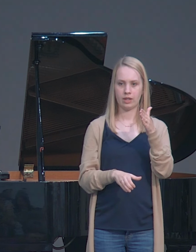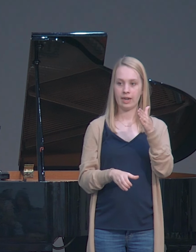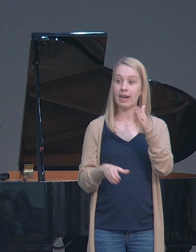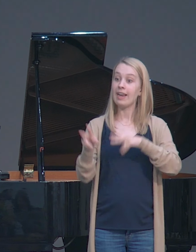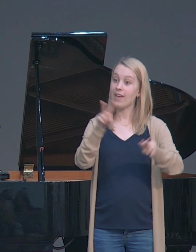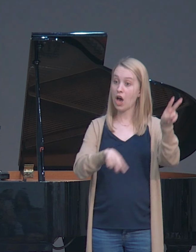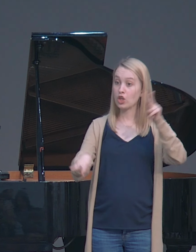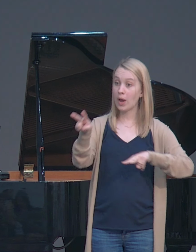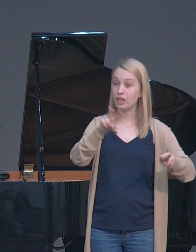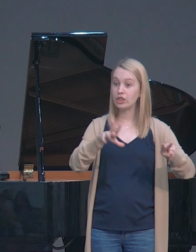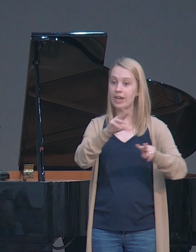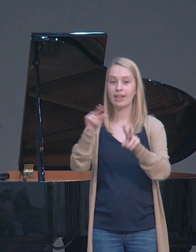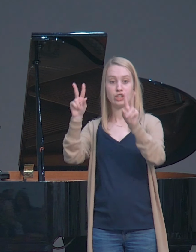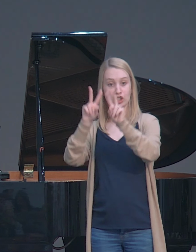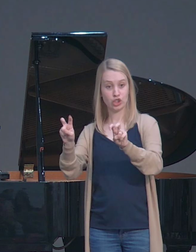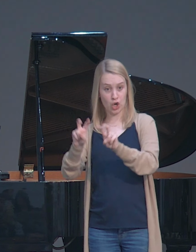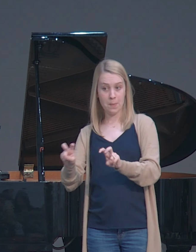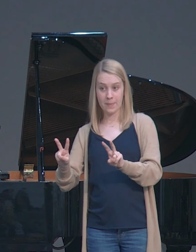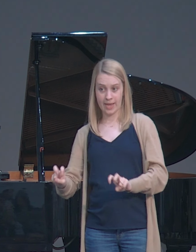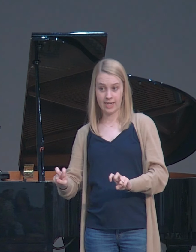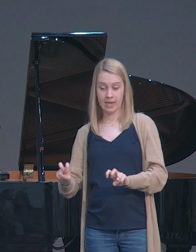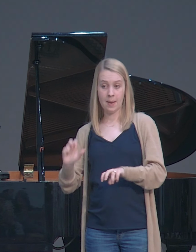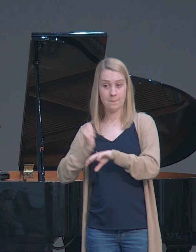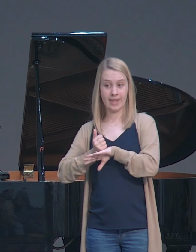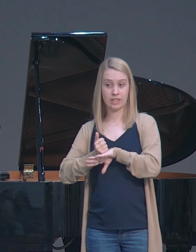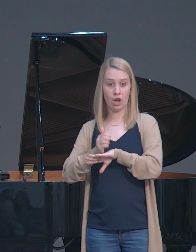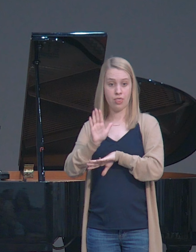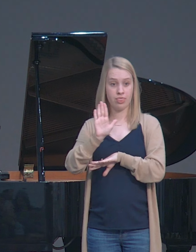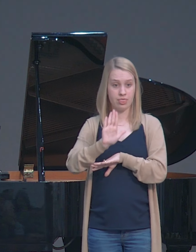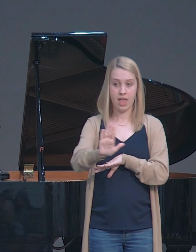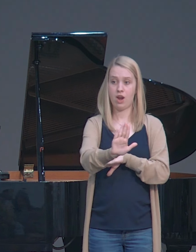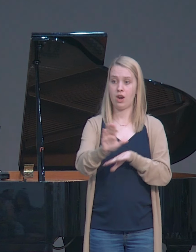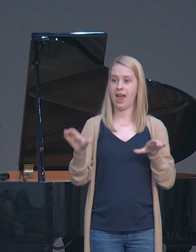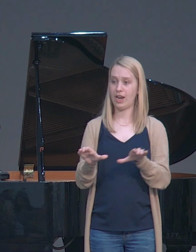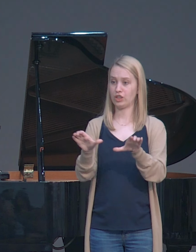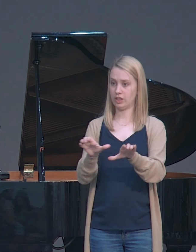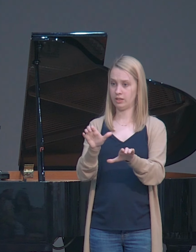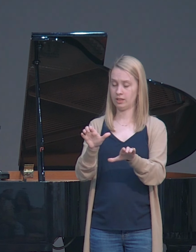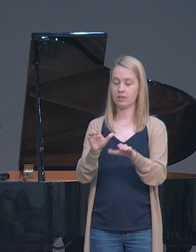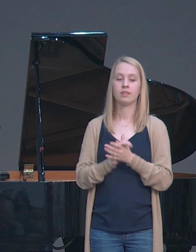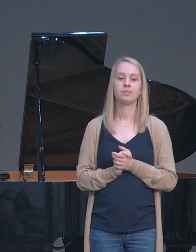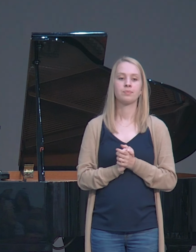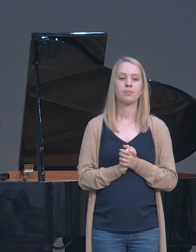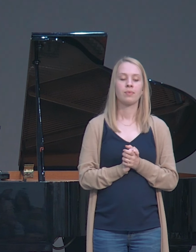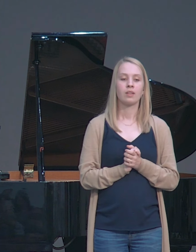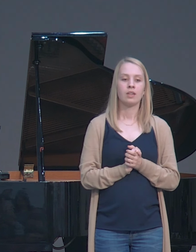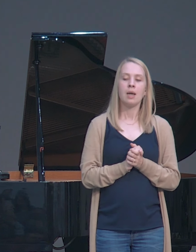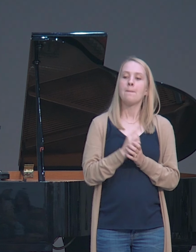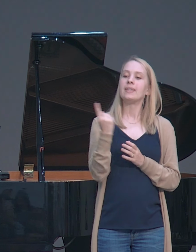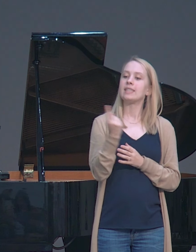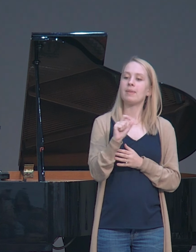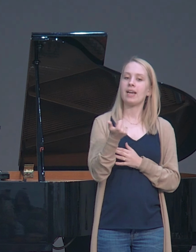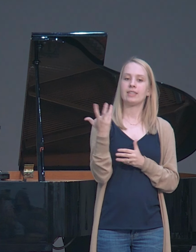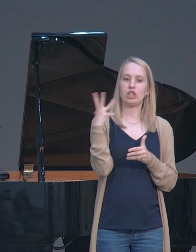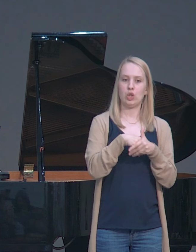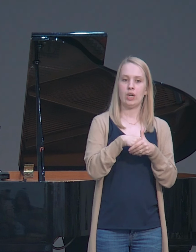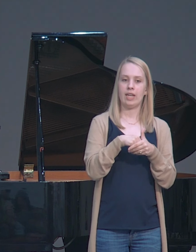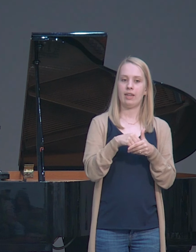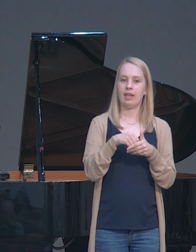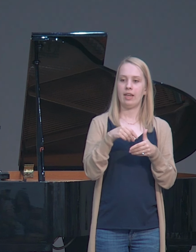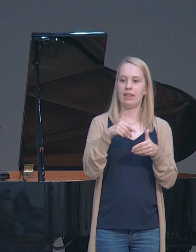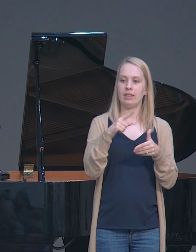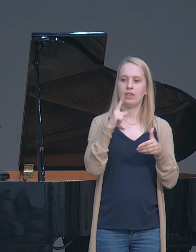Evaluation and discernment based on the fruits of others. But something else gives us a clue into the kind of condemnation Jesus is